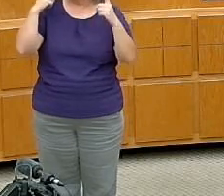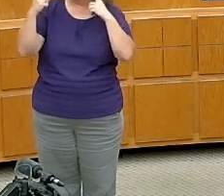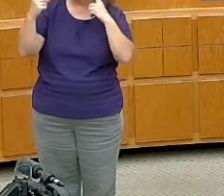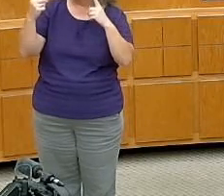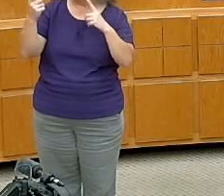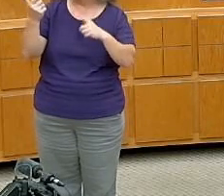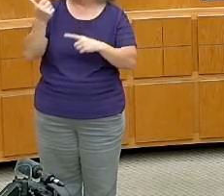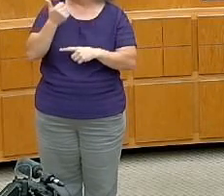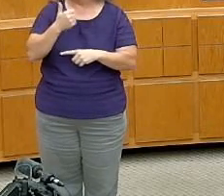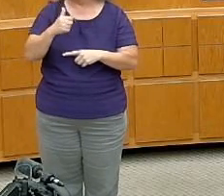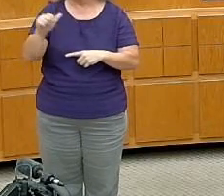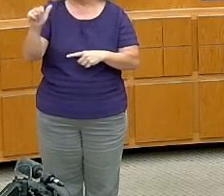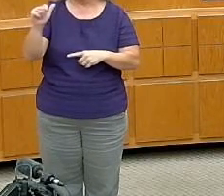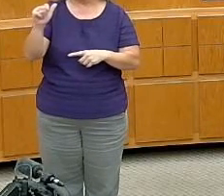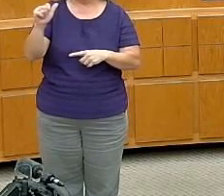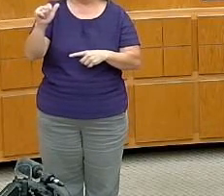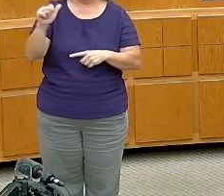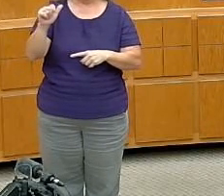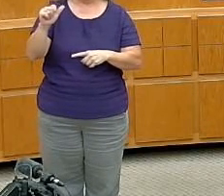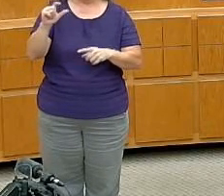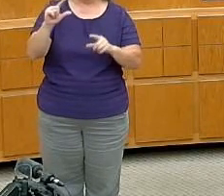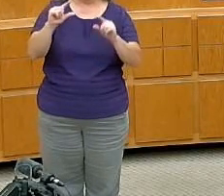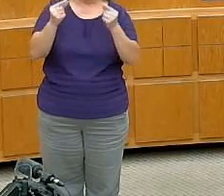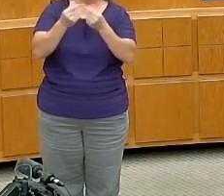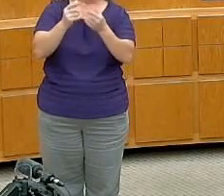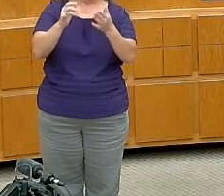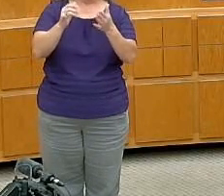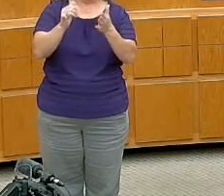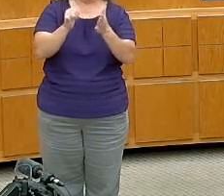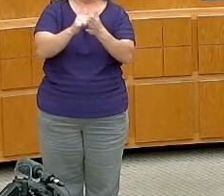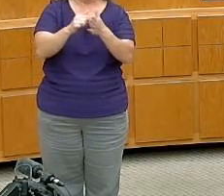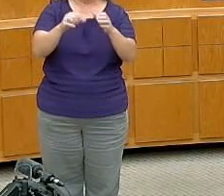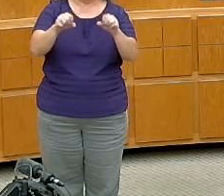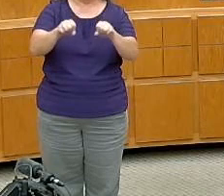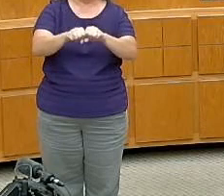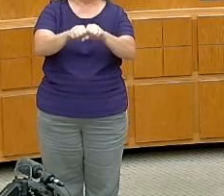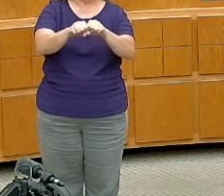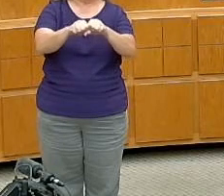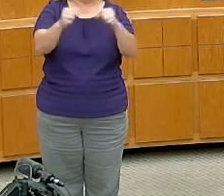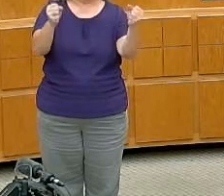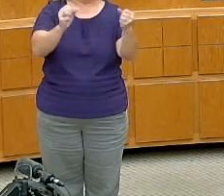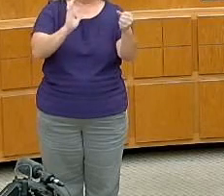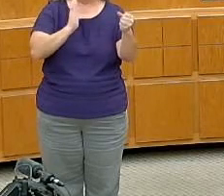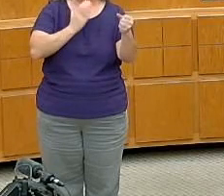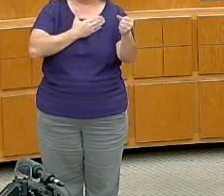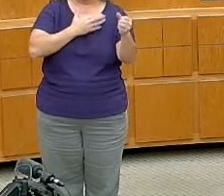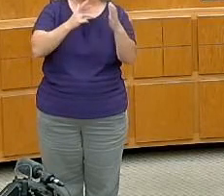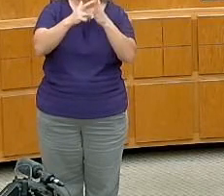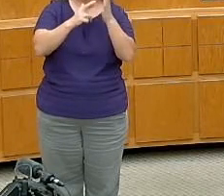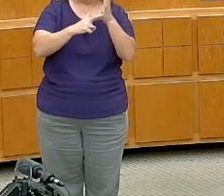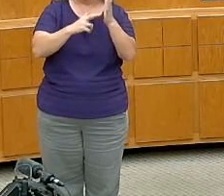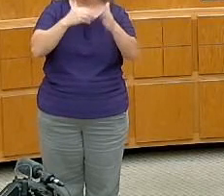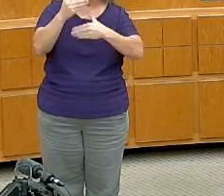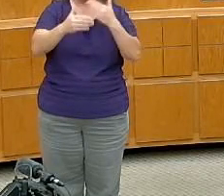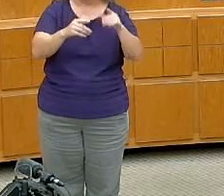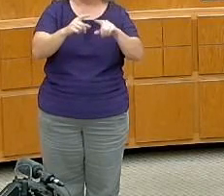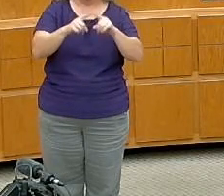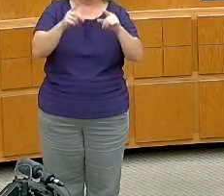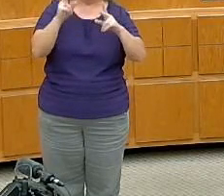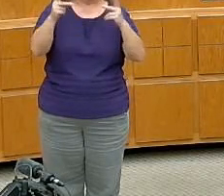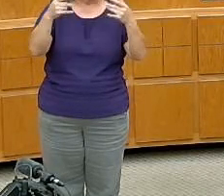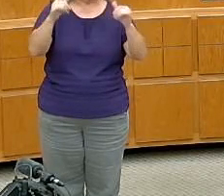of anybody violating the protocols that we have in place, but worship services were able to be